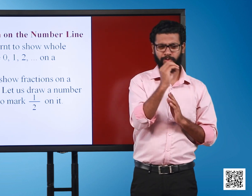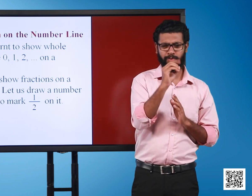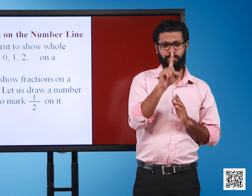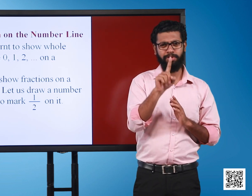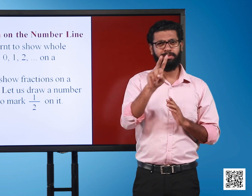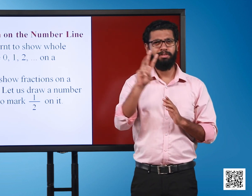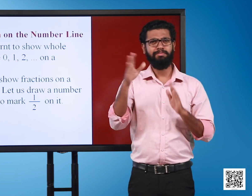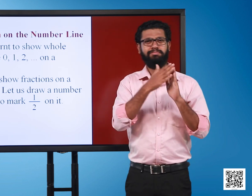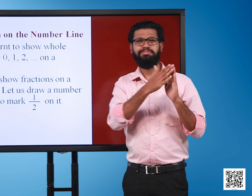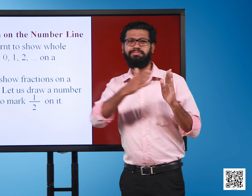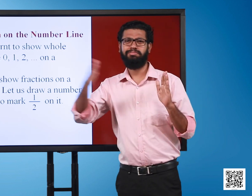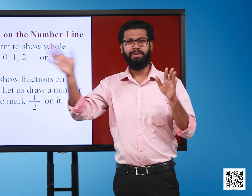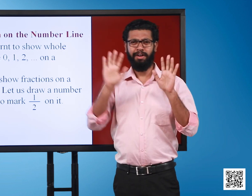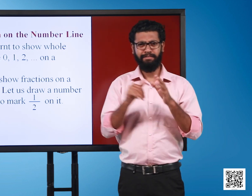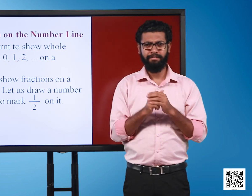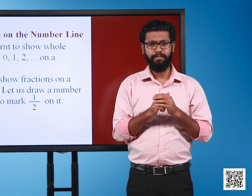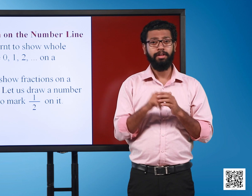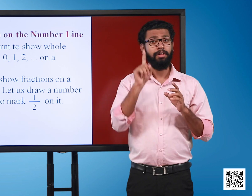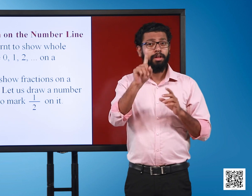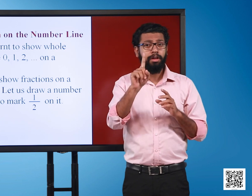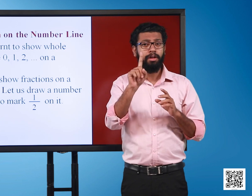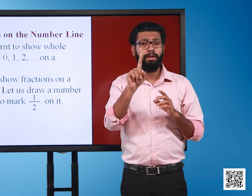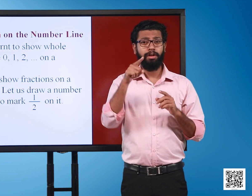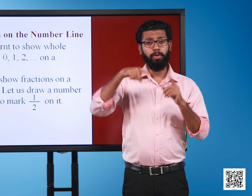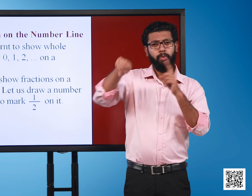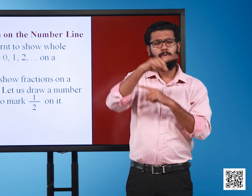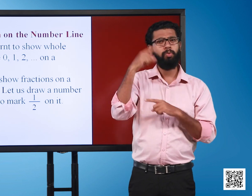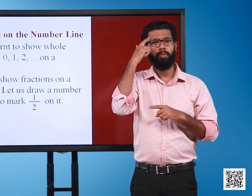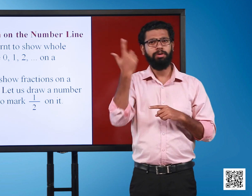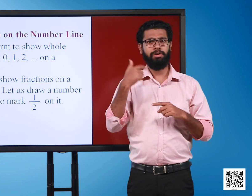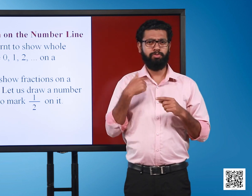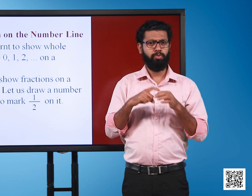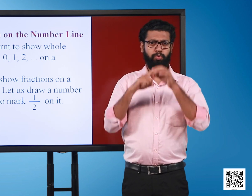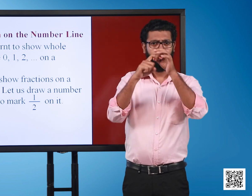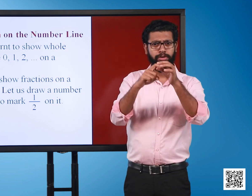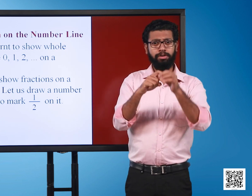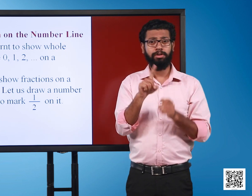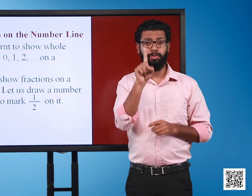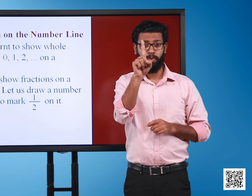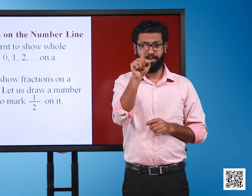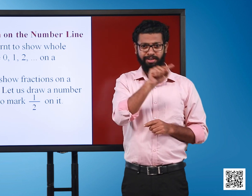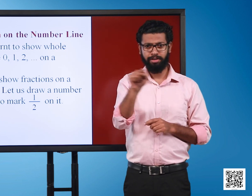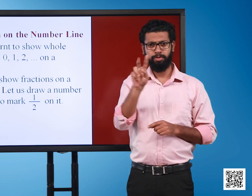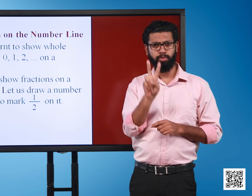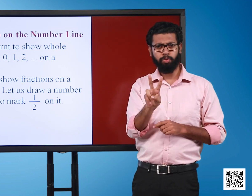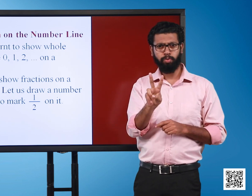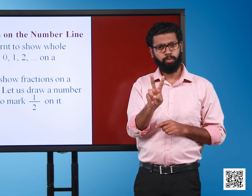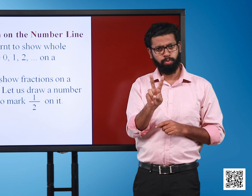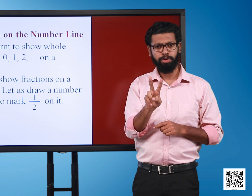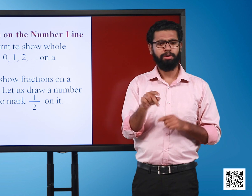Let us draw a number line and try to mark half on it. We know that half is greater than 0 and